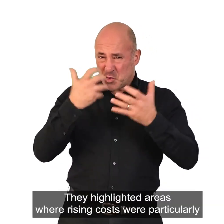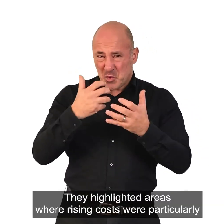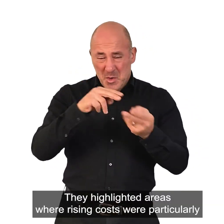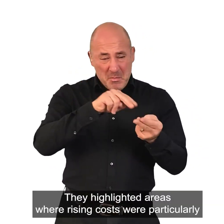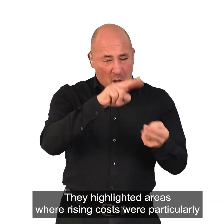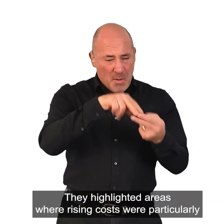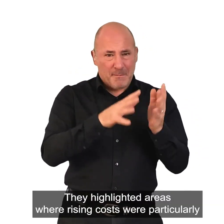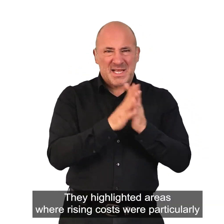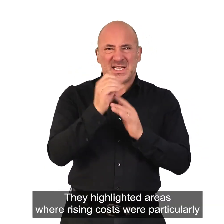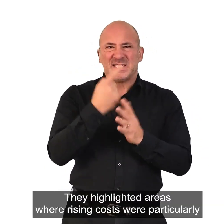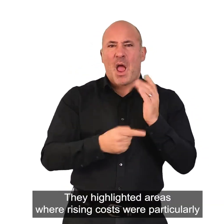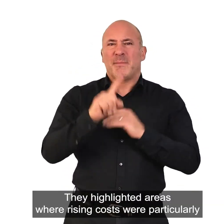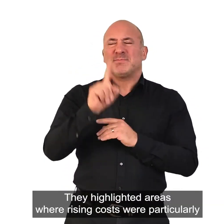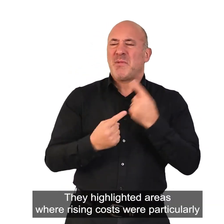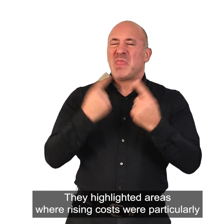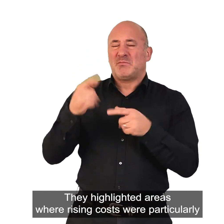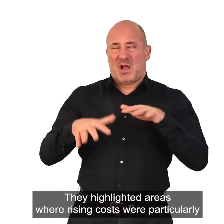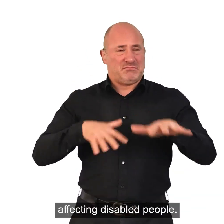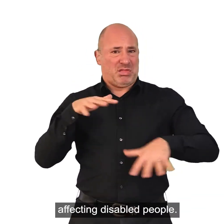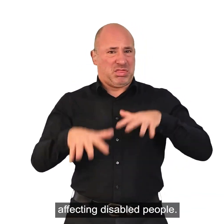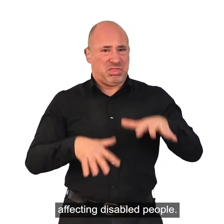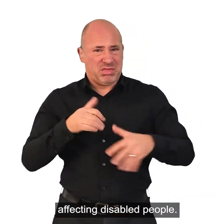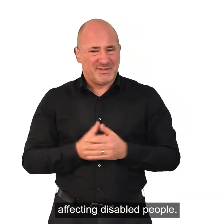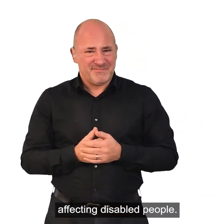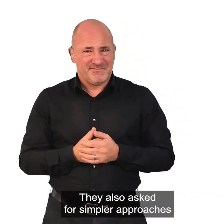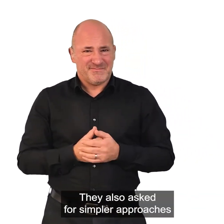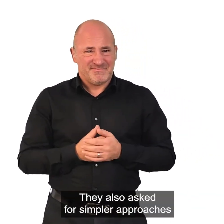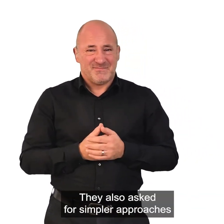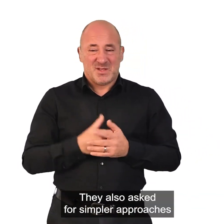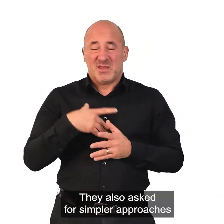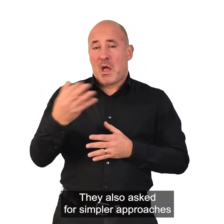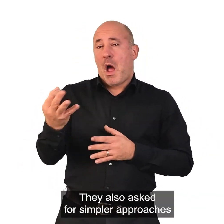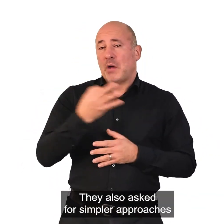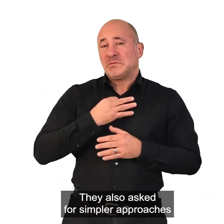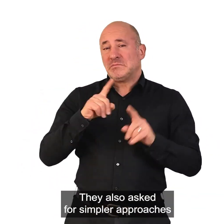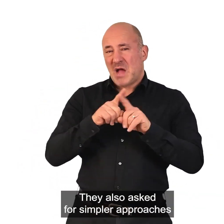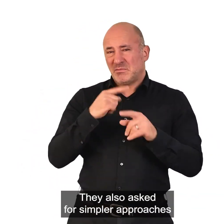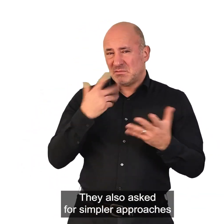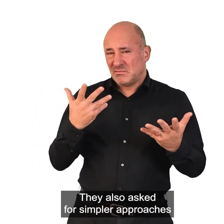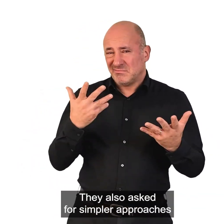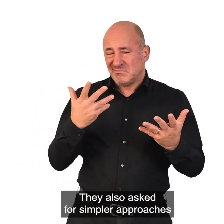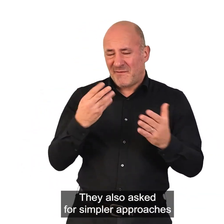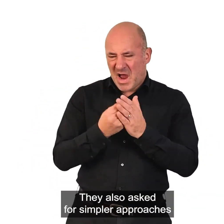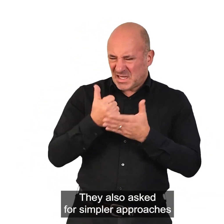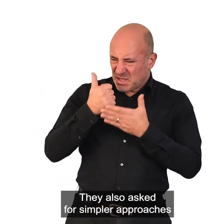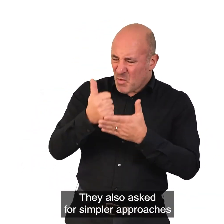They highlighted areas where rising costs were particularly affecting disabled people, They also asked for simpler